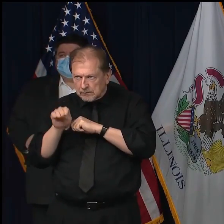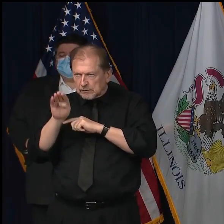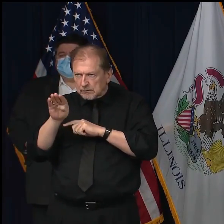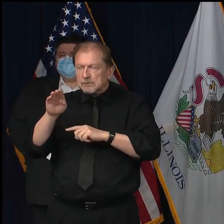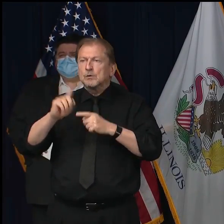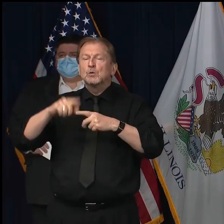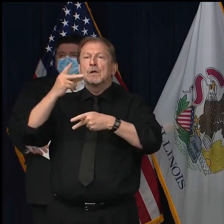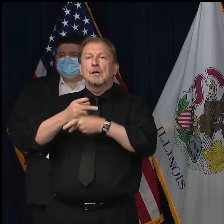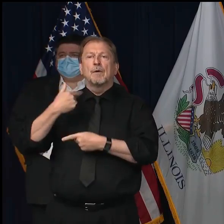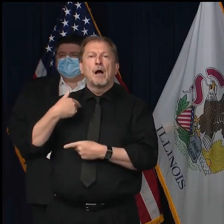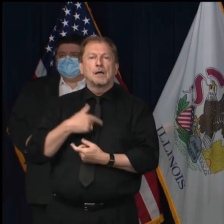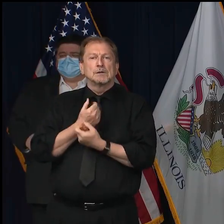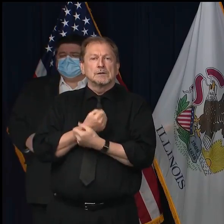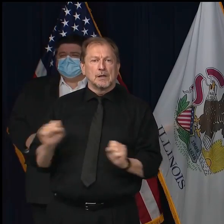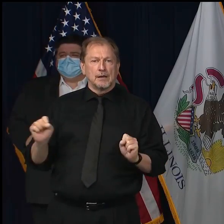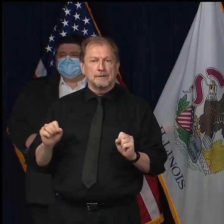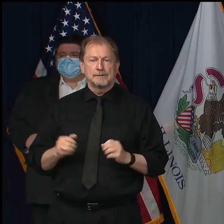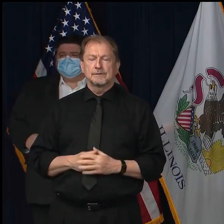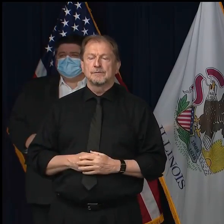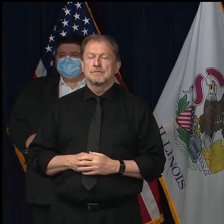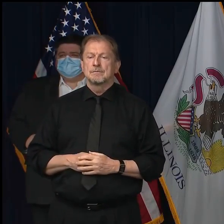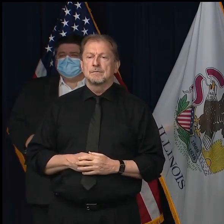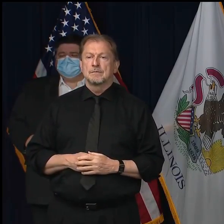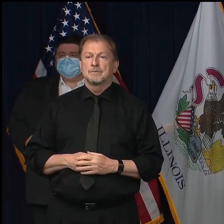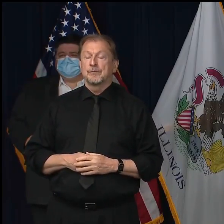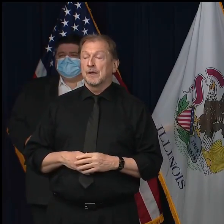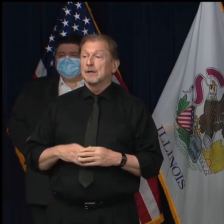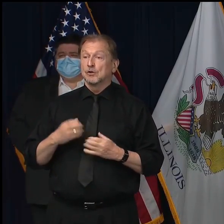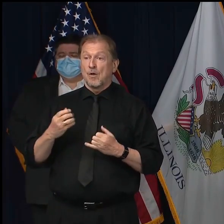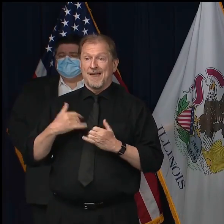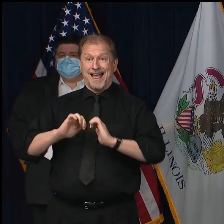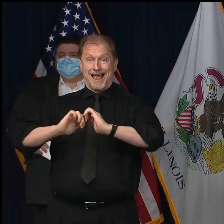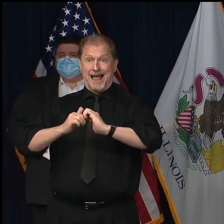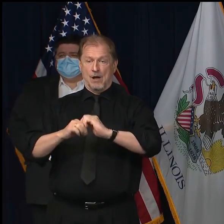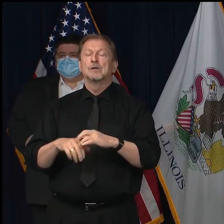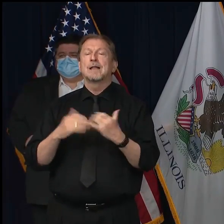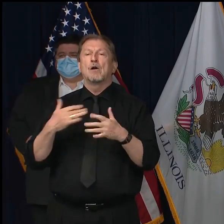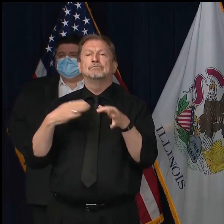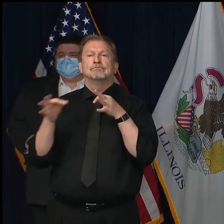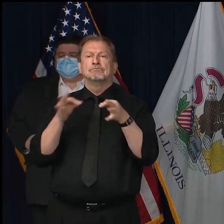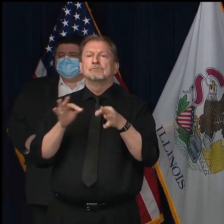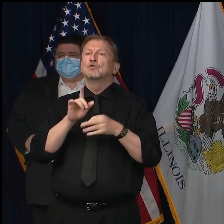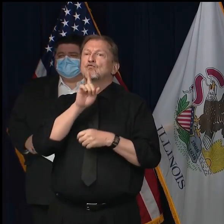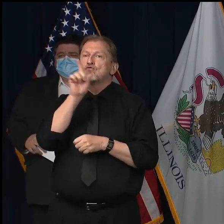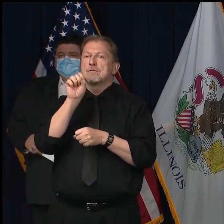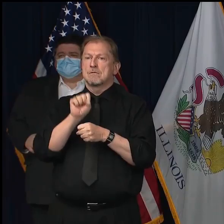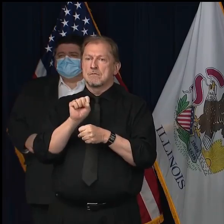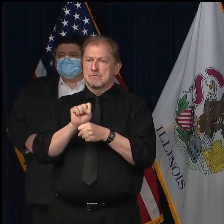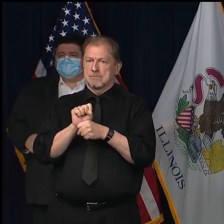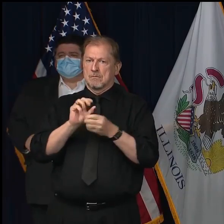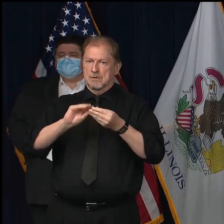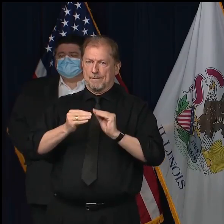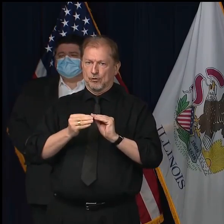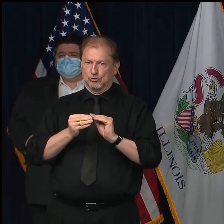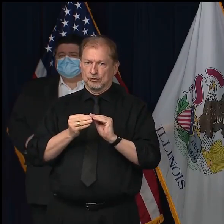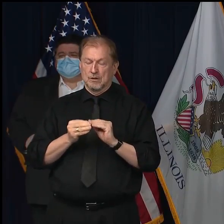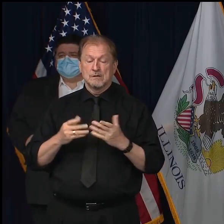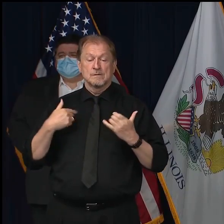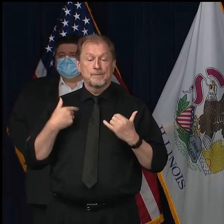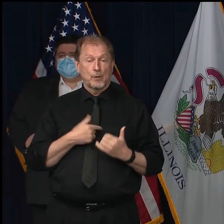Illinois safe. And now let me turn to our latest statistics. To date, we have run a total of